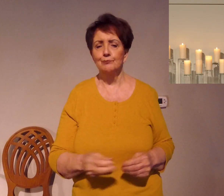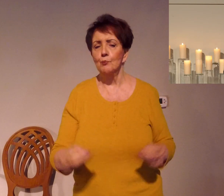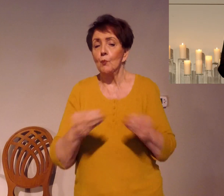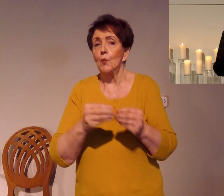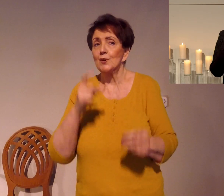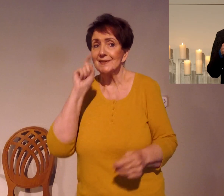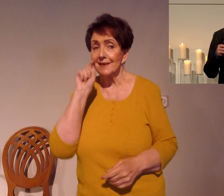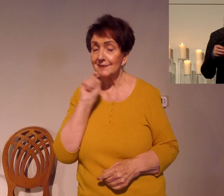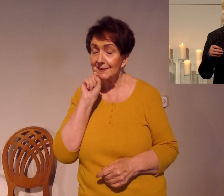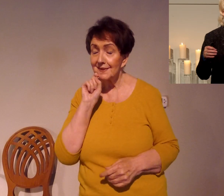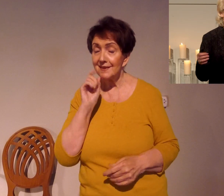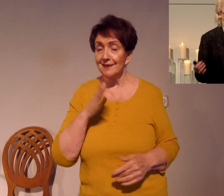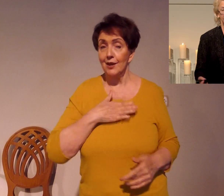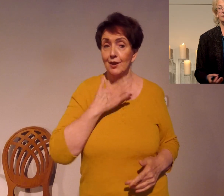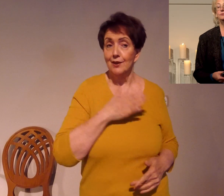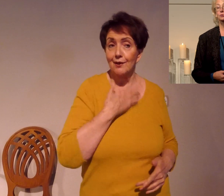younger